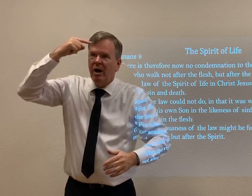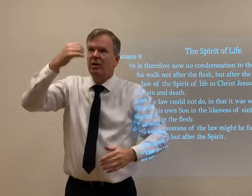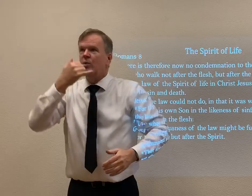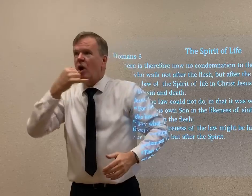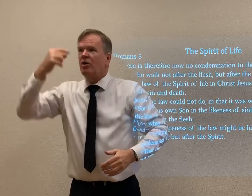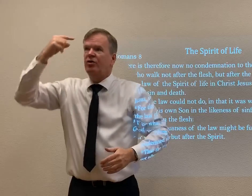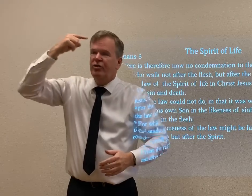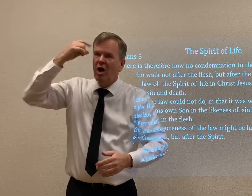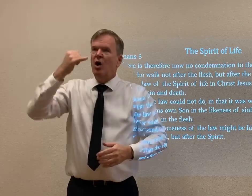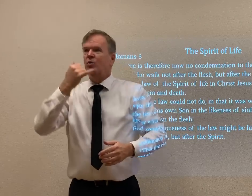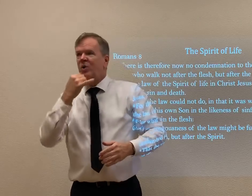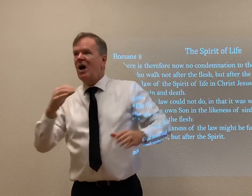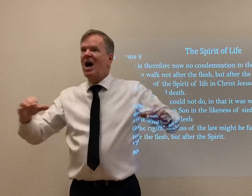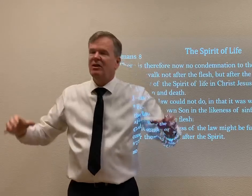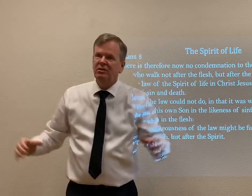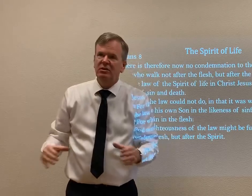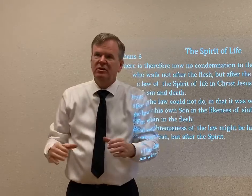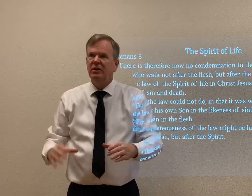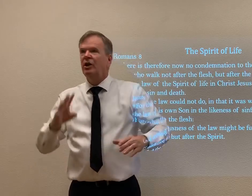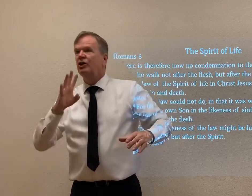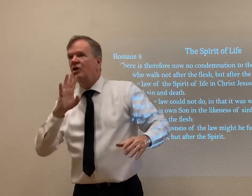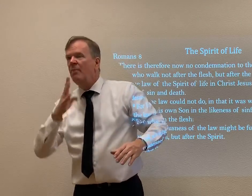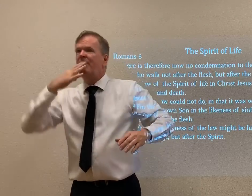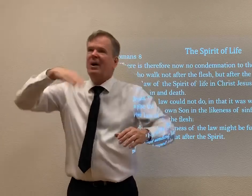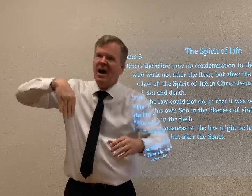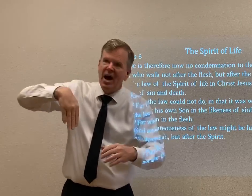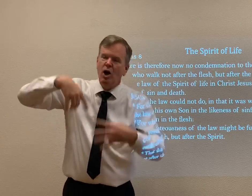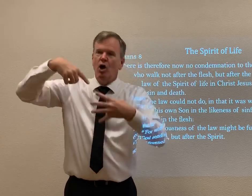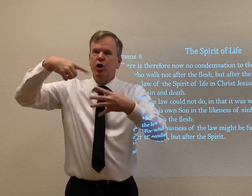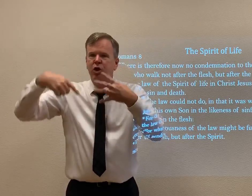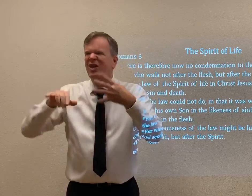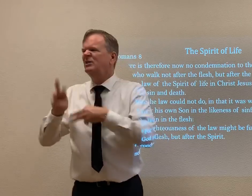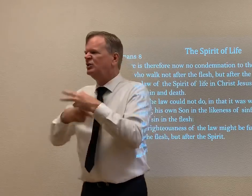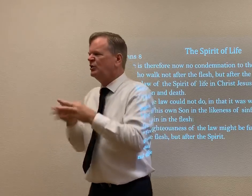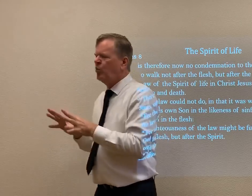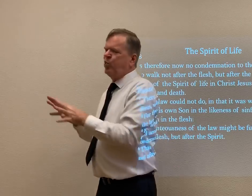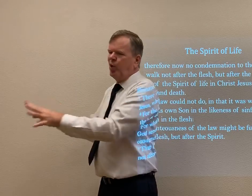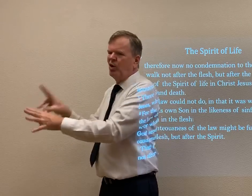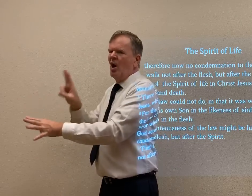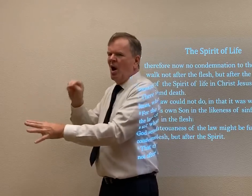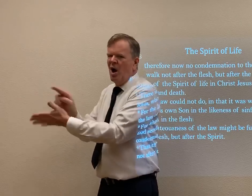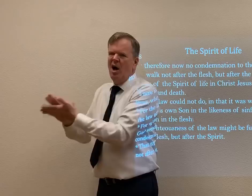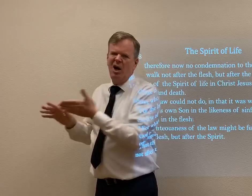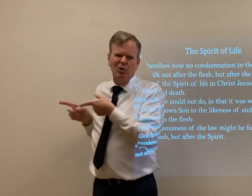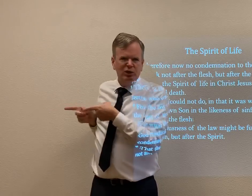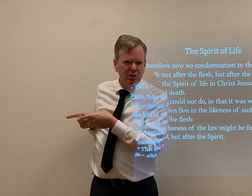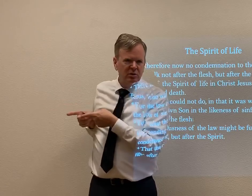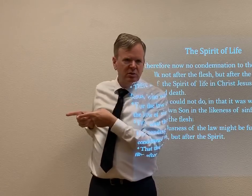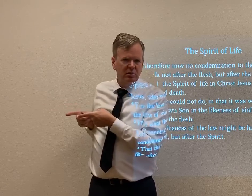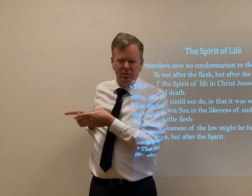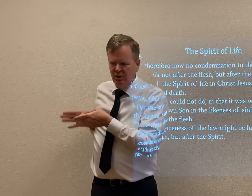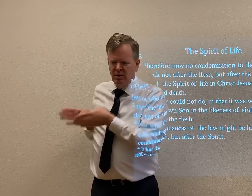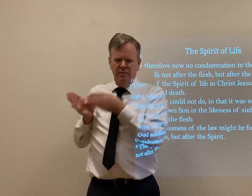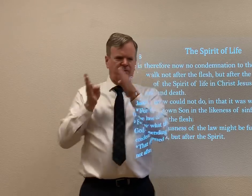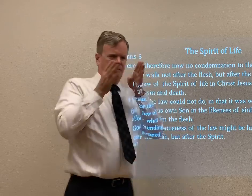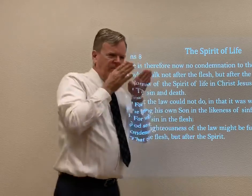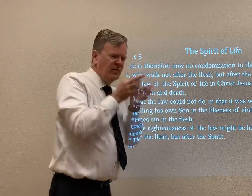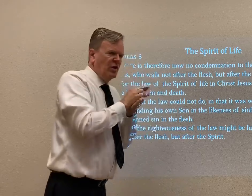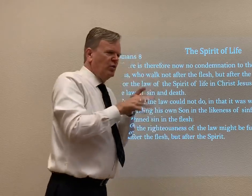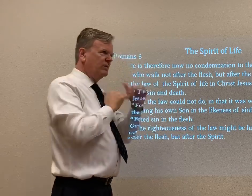means you think the raw thoughts. You say the wrong things. You act the wrong way. You say the wrong things. You do what the world wants. That's unrighteous.